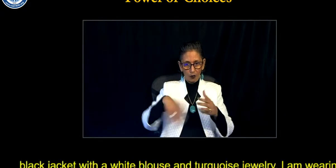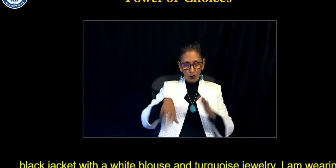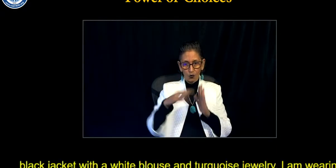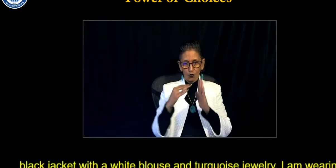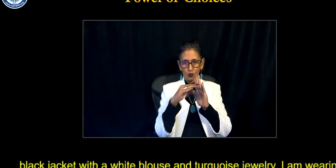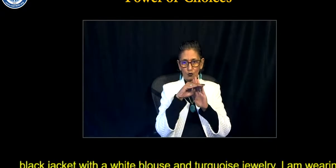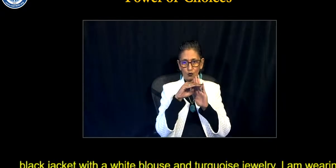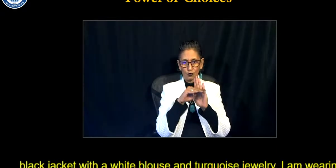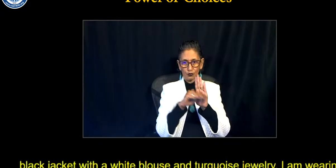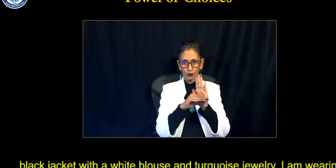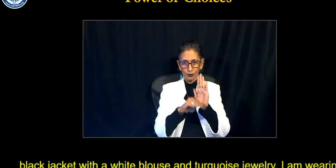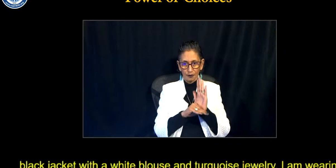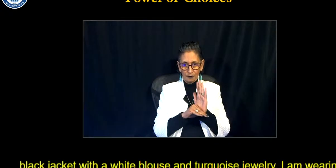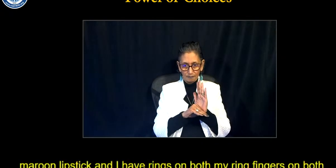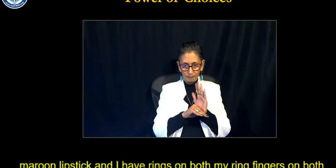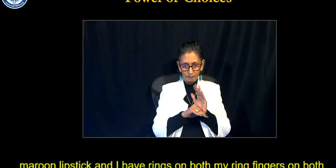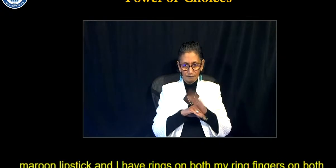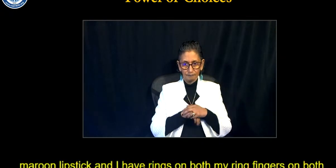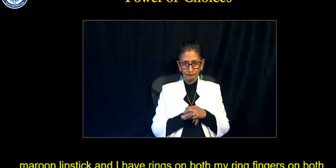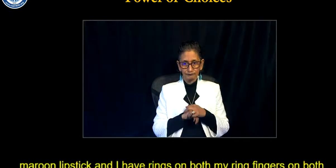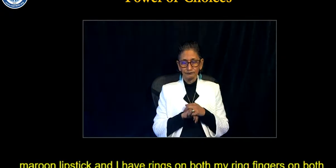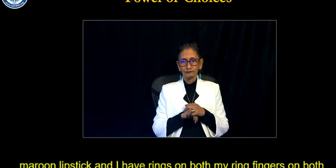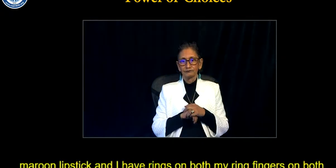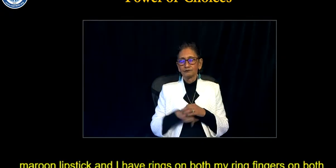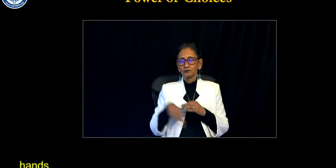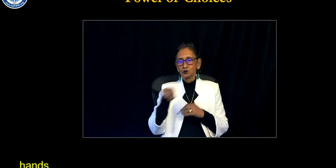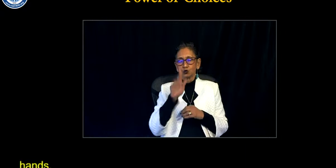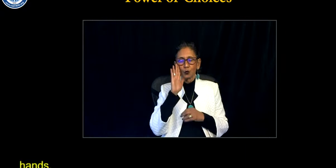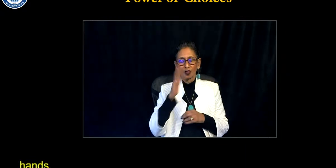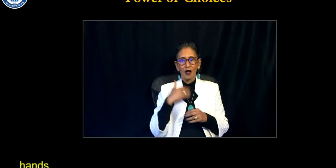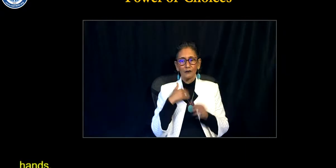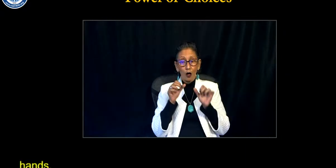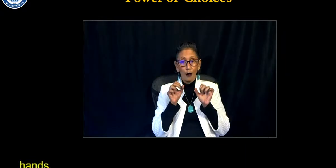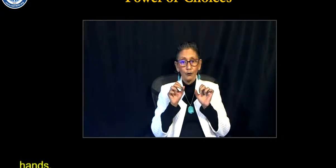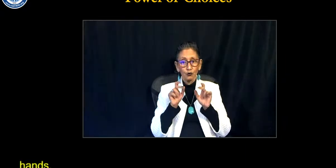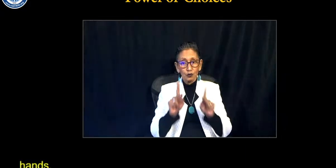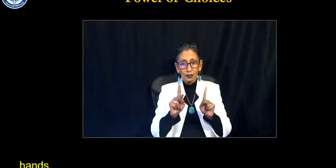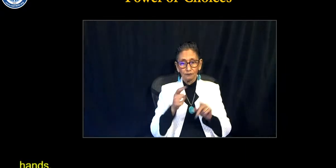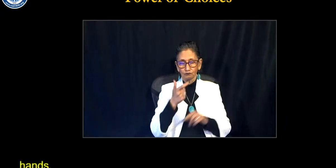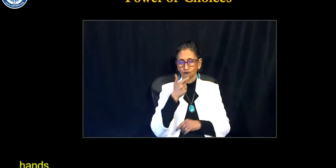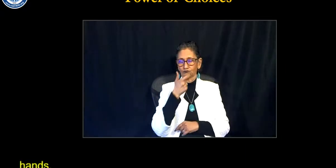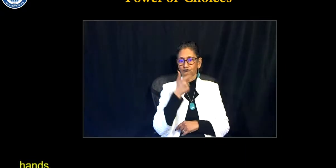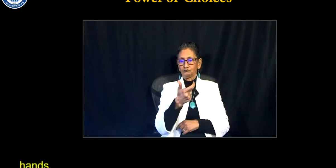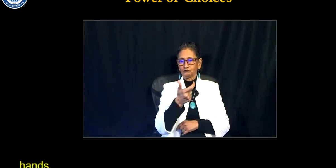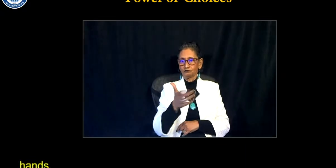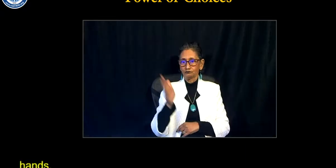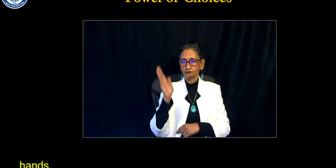Before I get started today, I'd like to lay some ground rules for tonight.